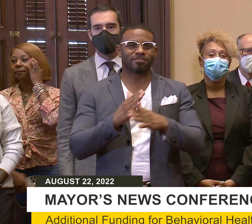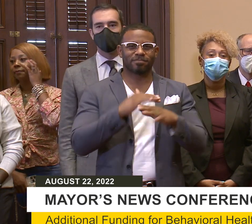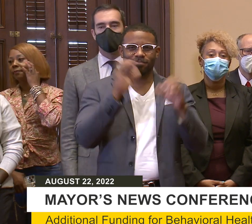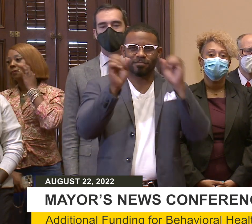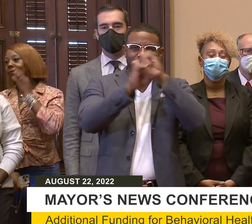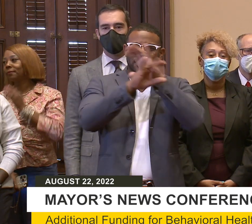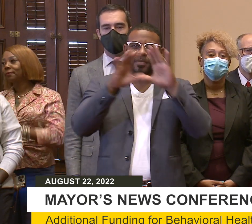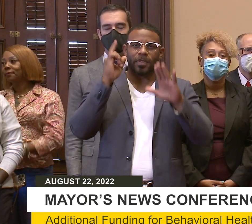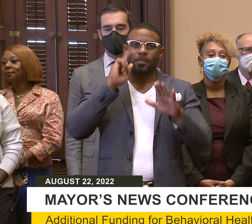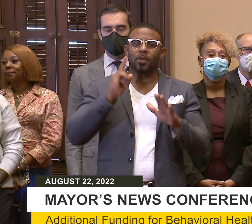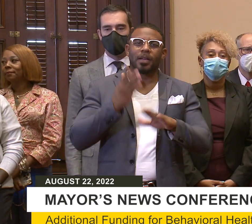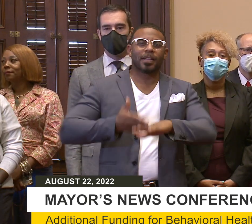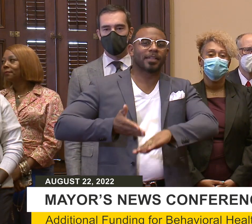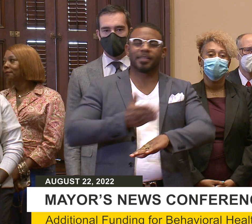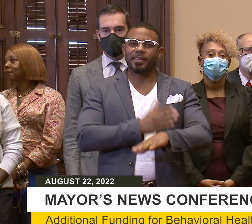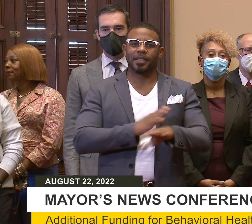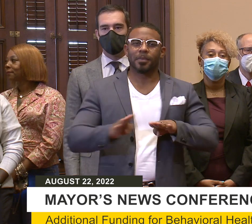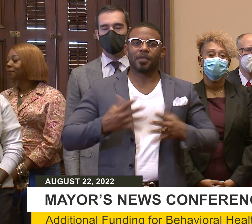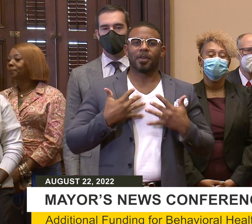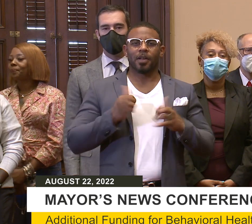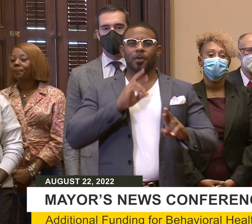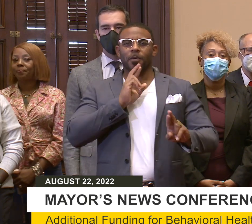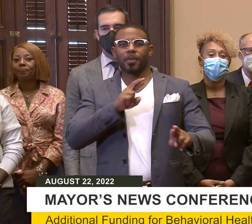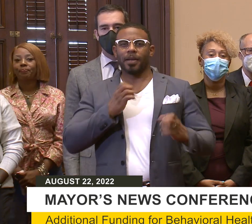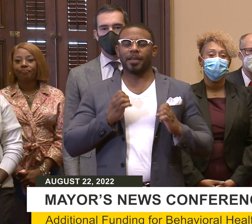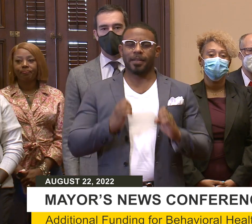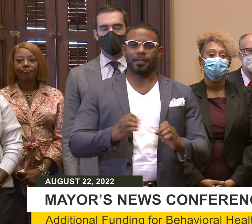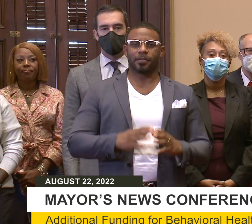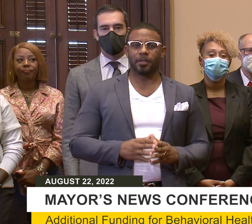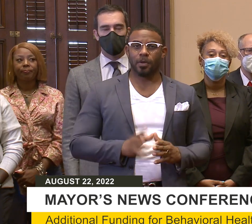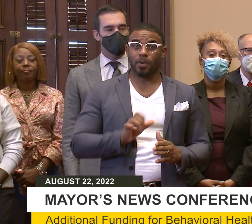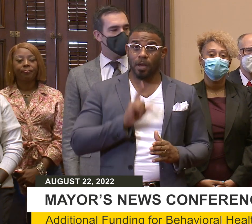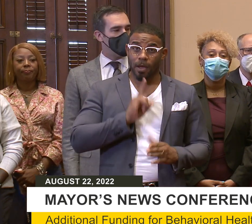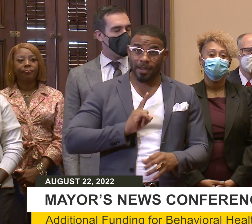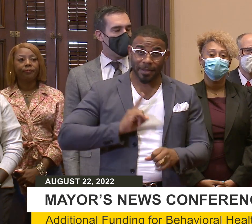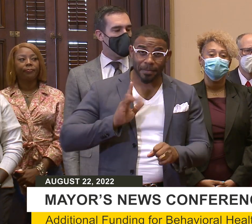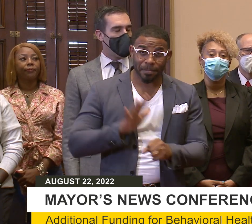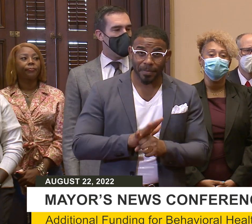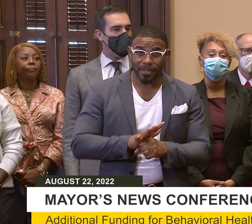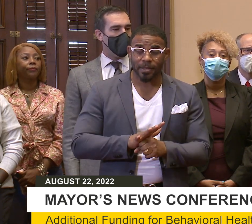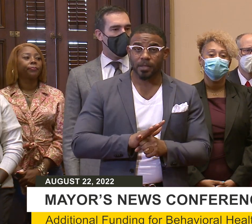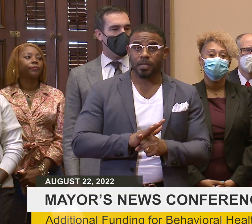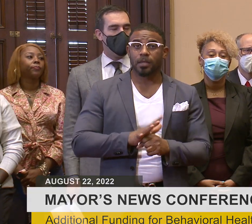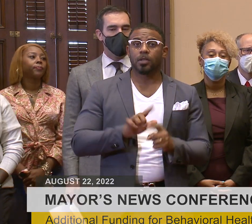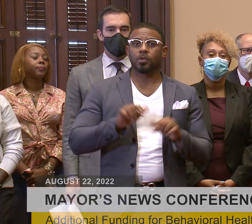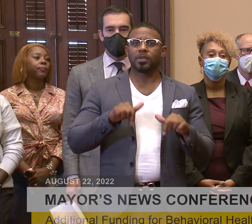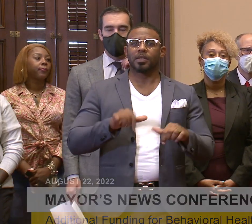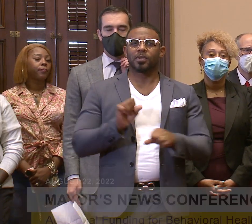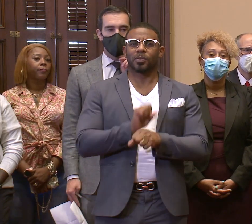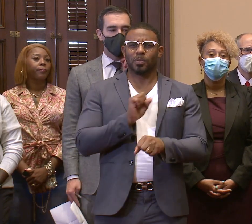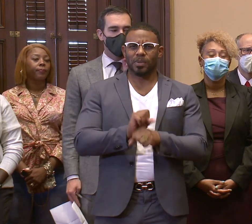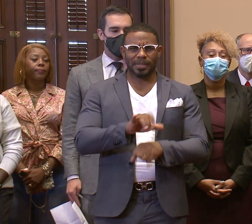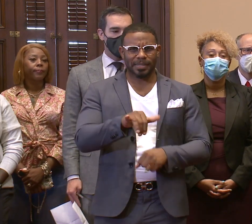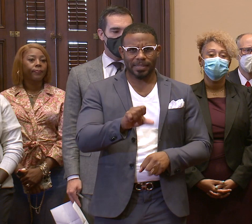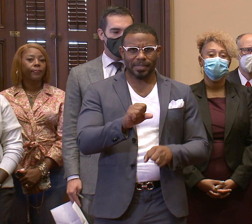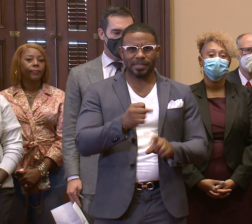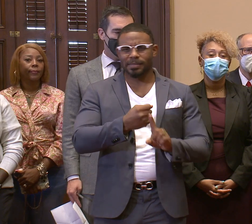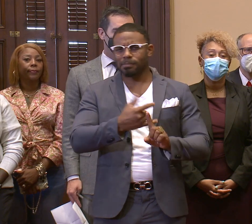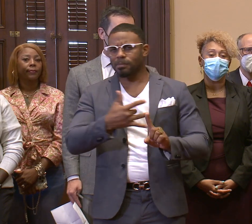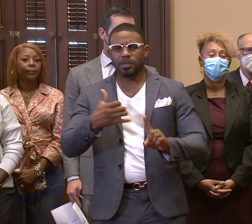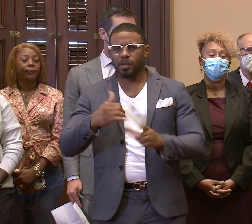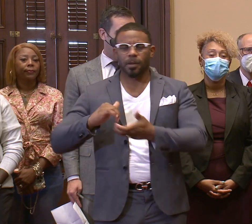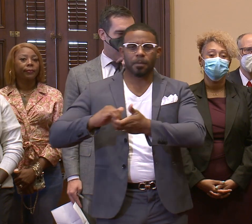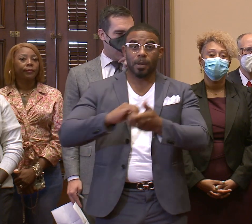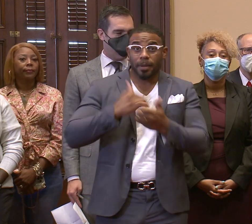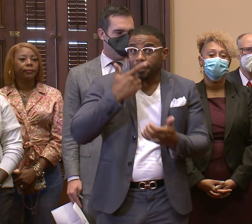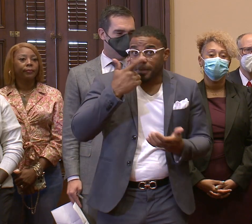vision for enhanced behavioral health response efforts. We are committed to this work and building out these